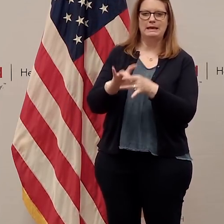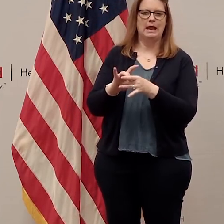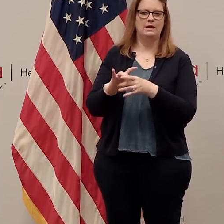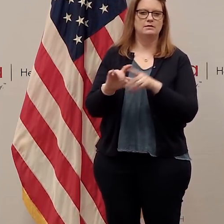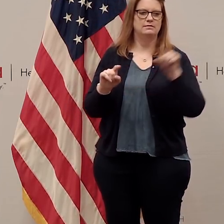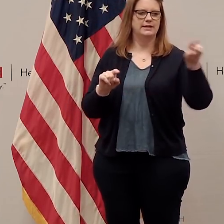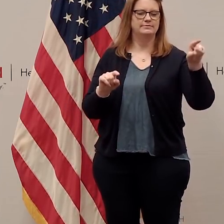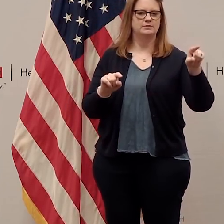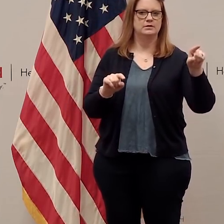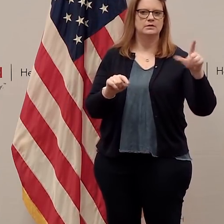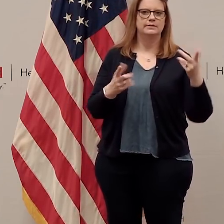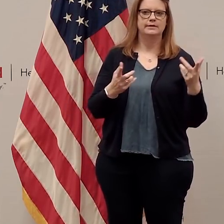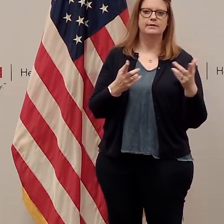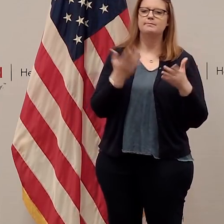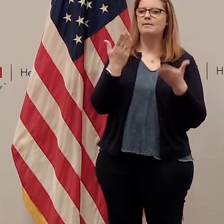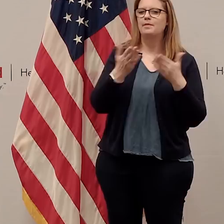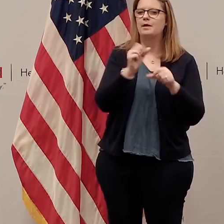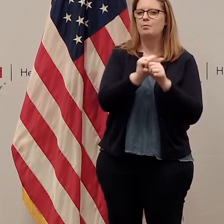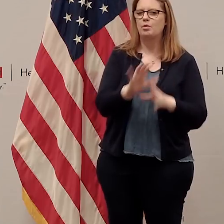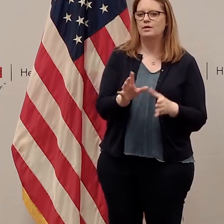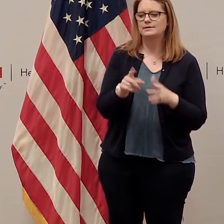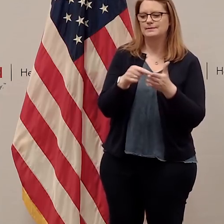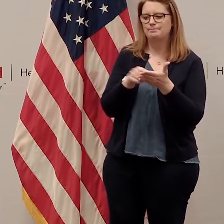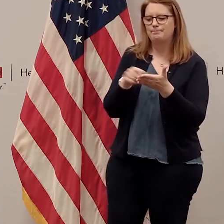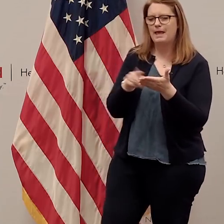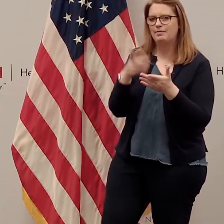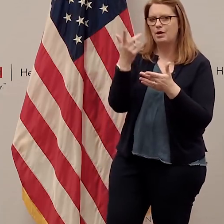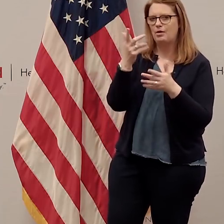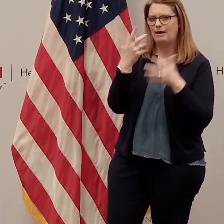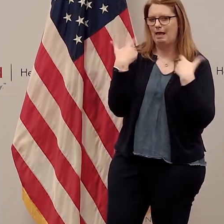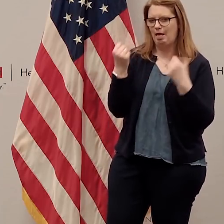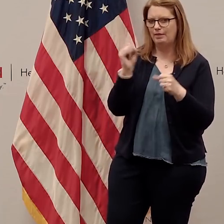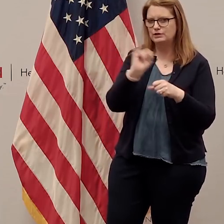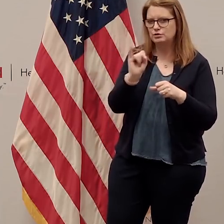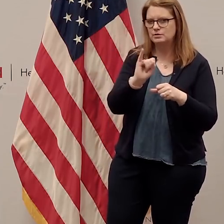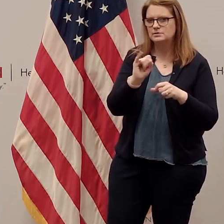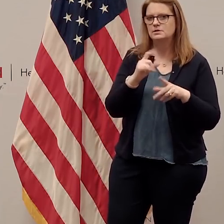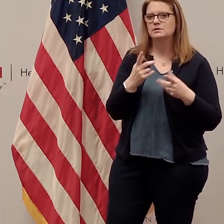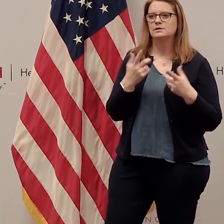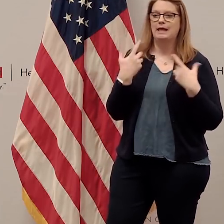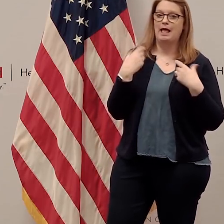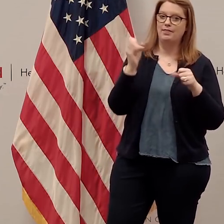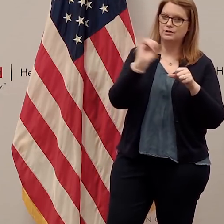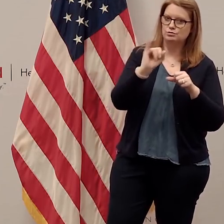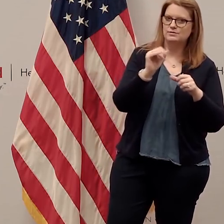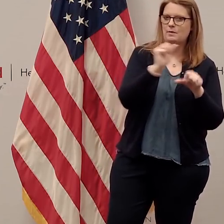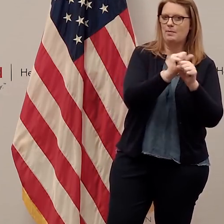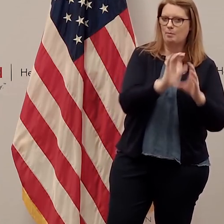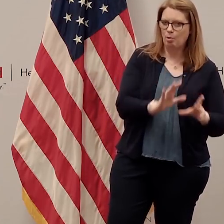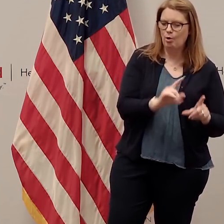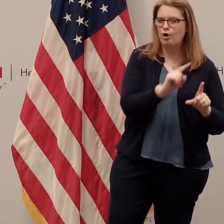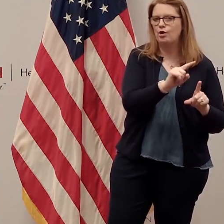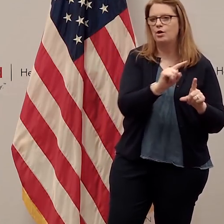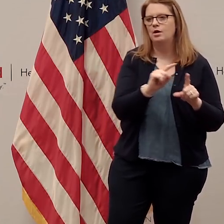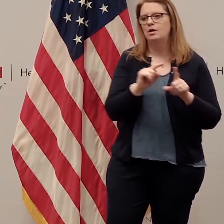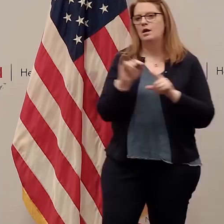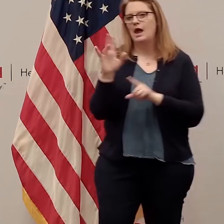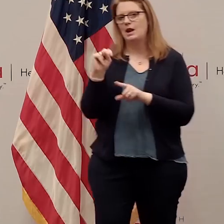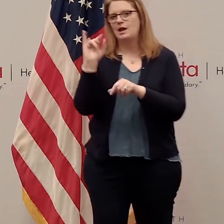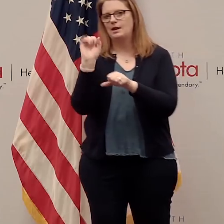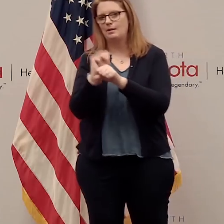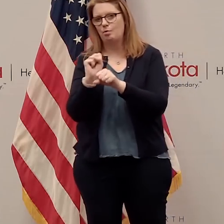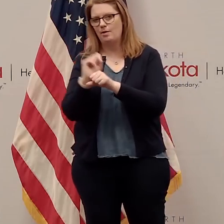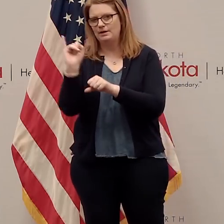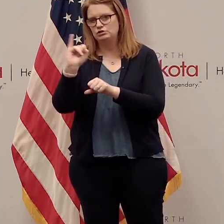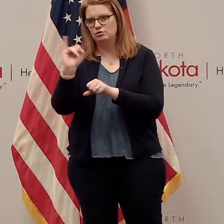their employers kept paying, for example, their health insurance, but they weren't paying their payroll. So they were getting health insurance from their employer. They were getting unemployment insurance if they